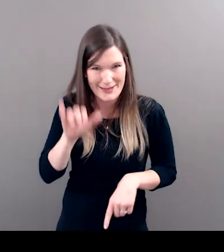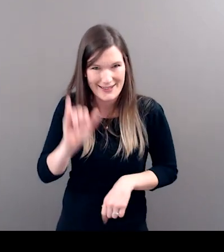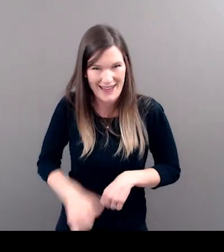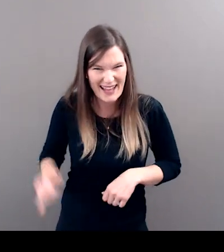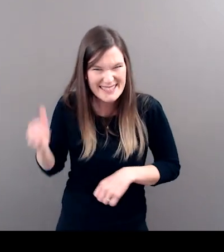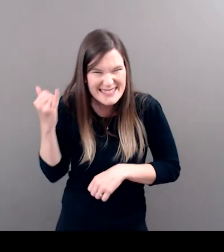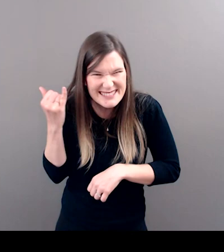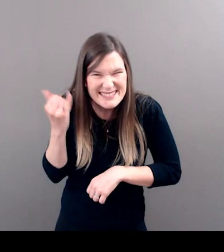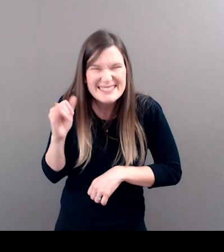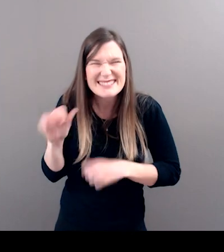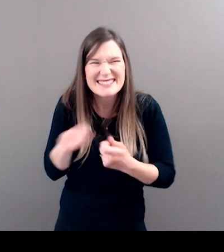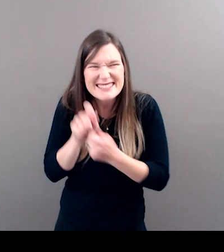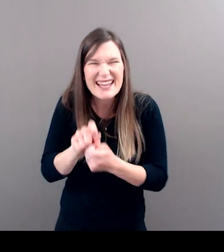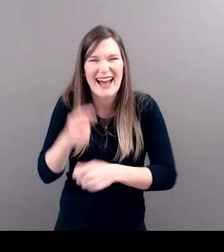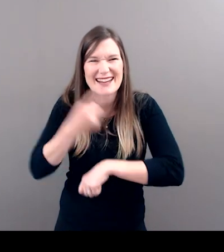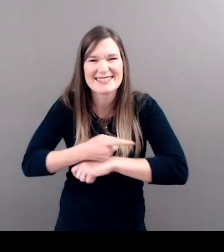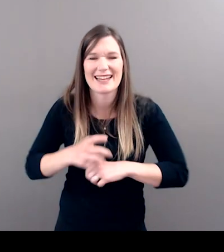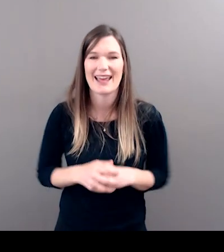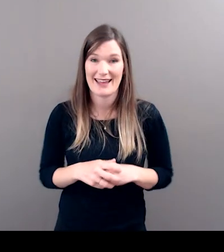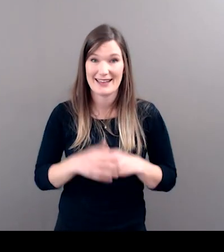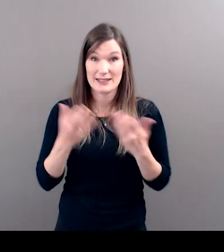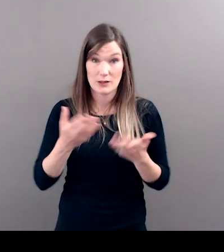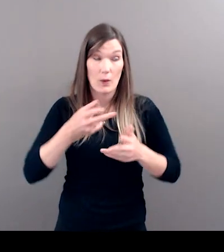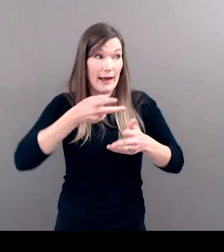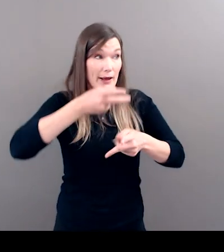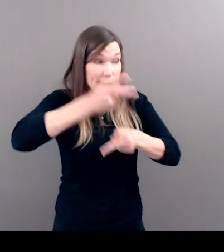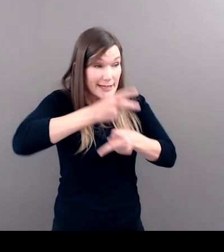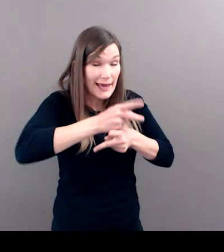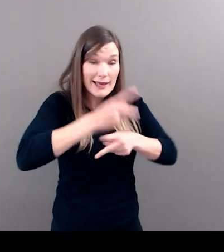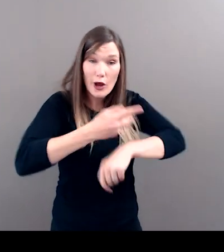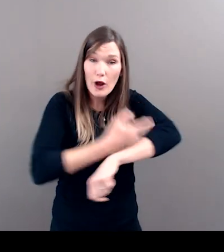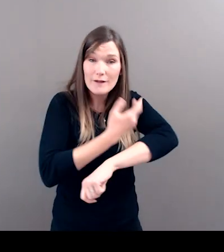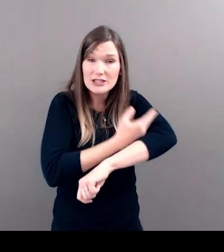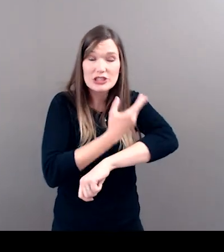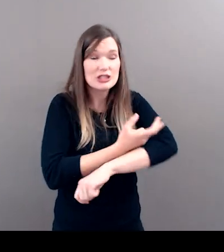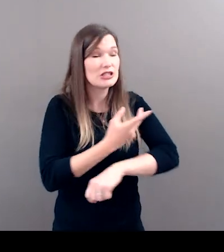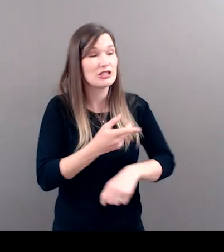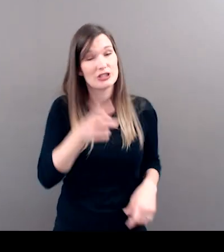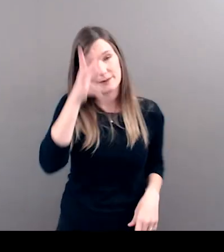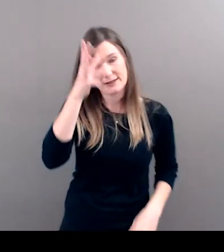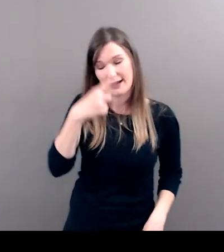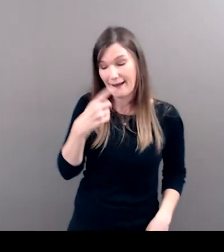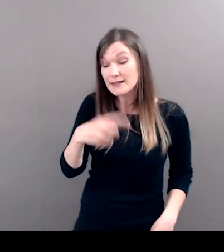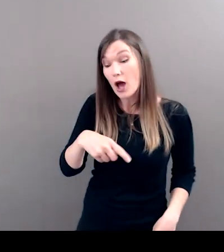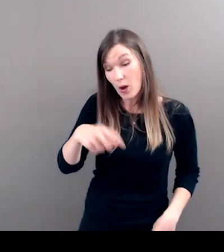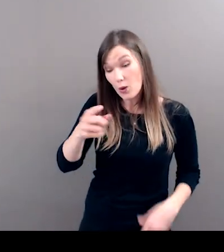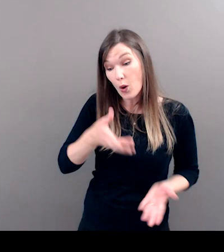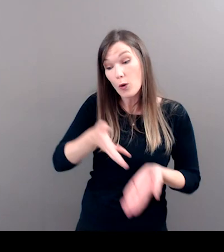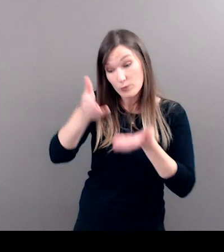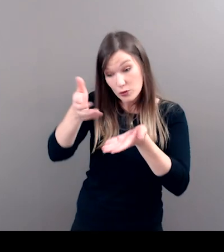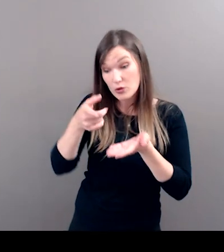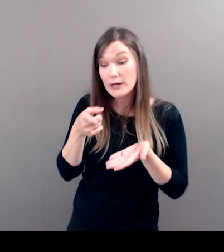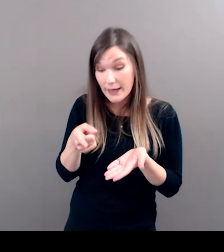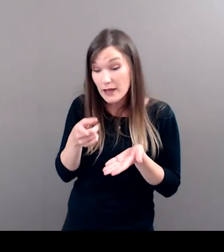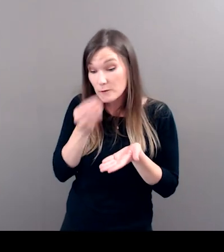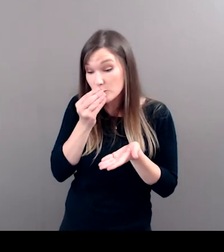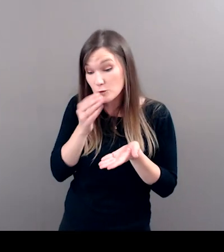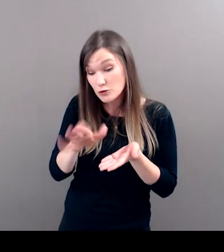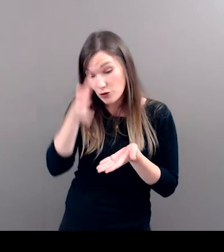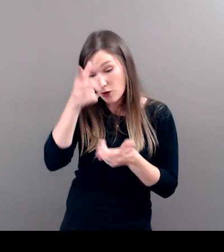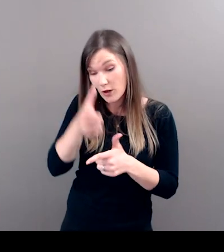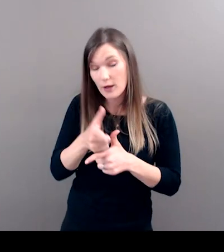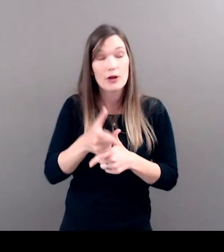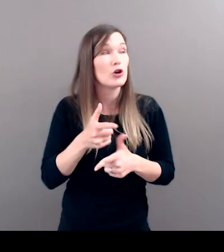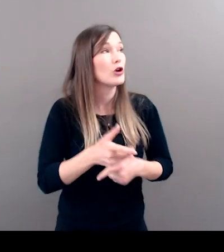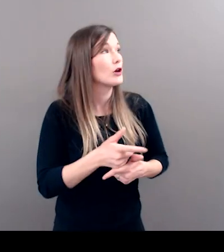his father says, go bring some cheese to your brothers. And he goes, I'll be right back. I'll be right back. And he goes out. I know that was corny, but it was really good. And he goes out. And